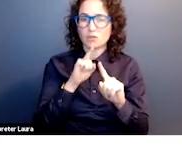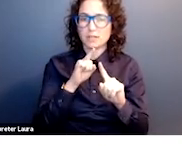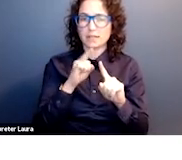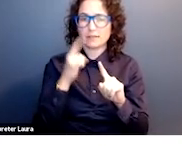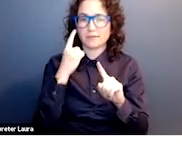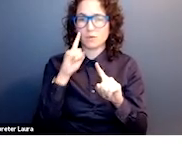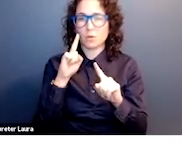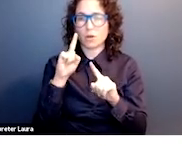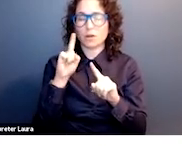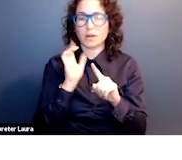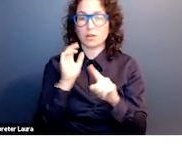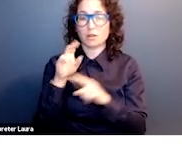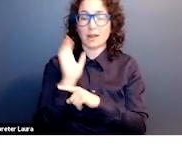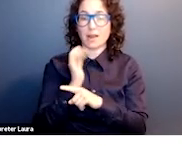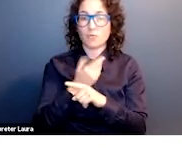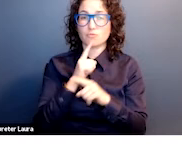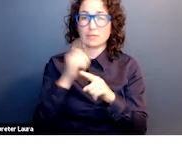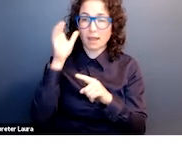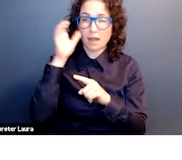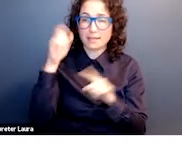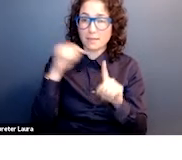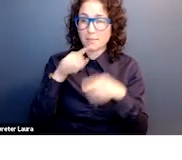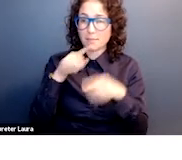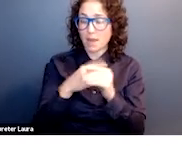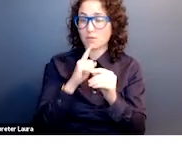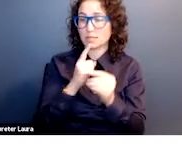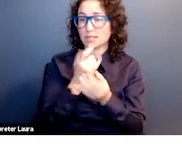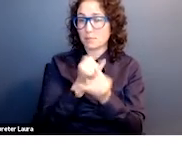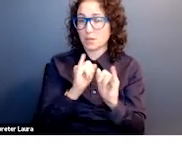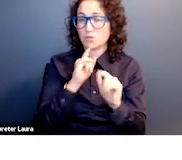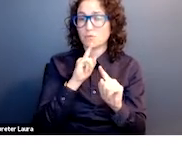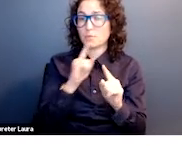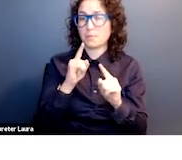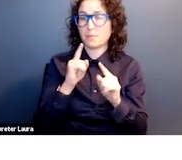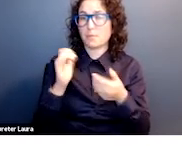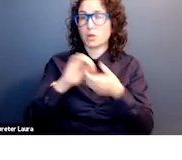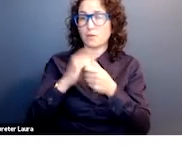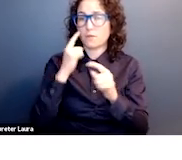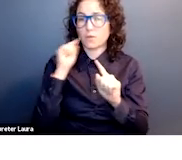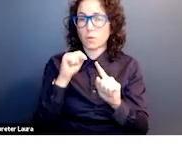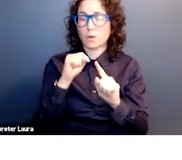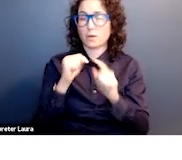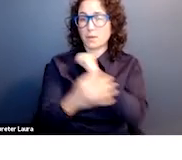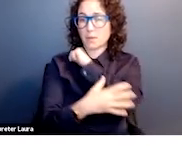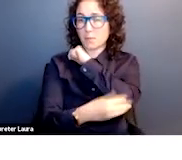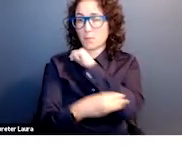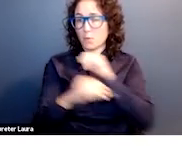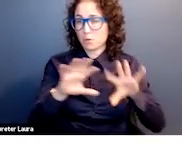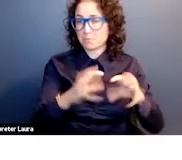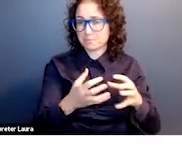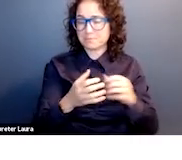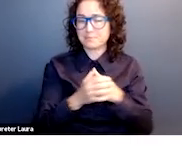USAID concepts on independent entrepreneurs for the poor.